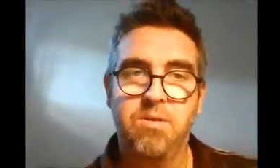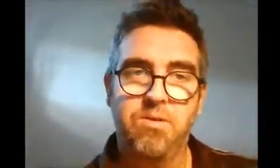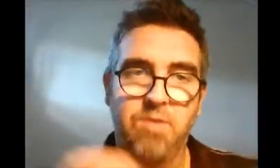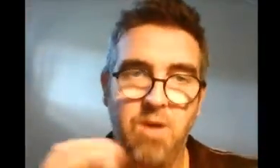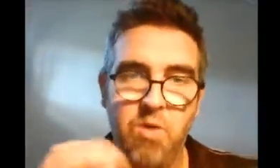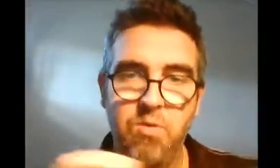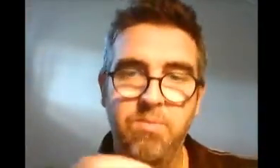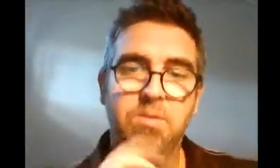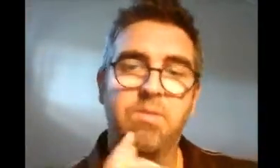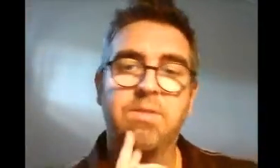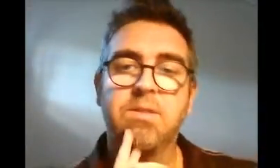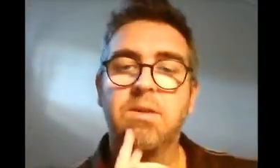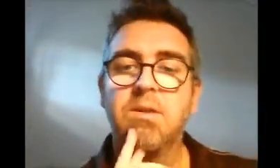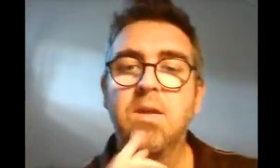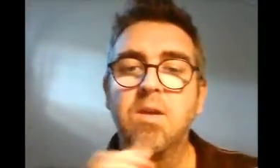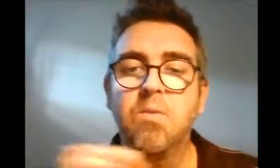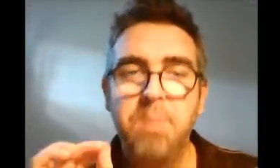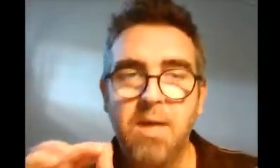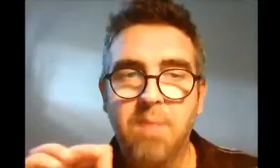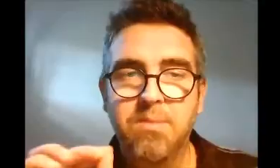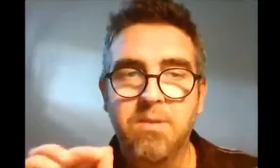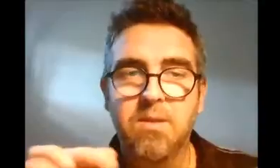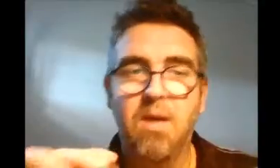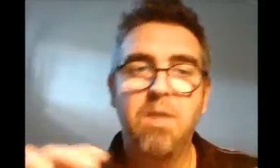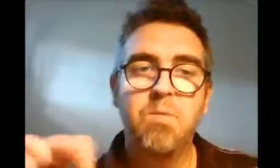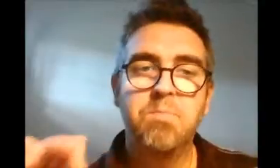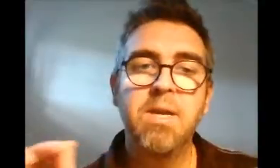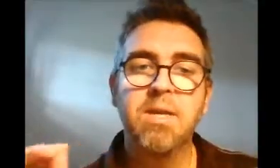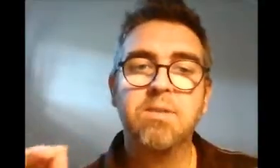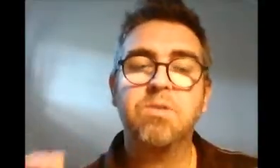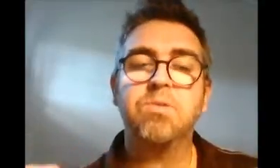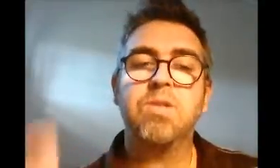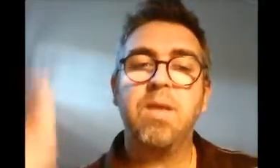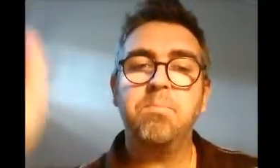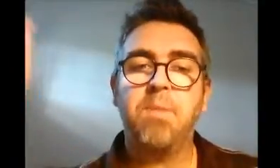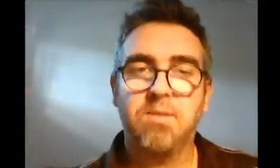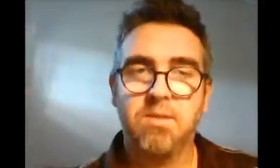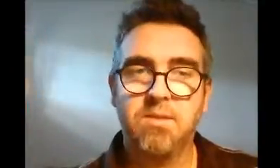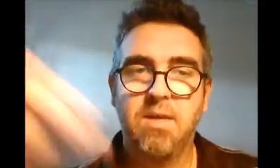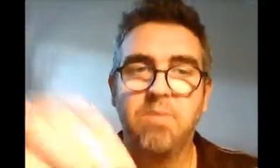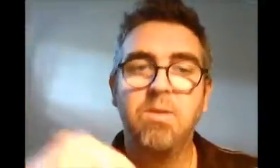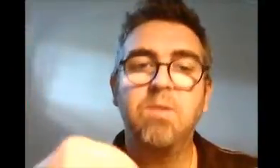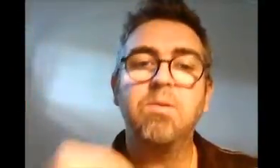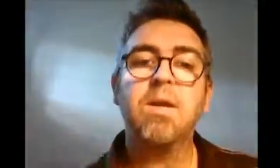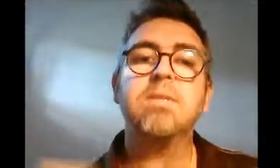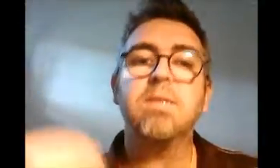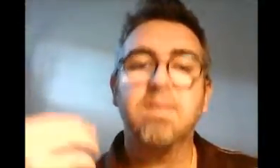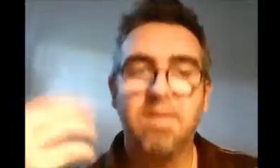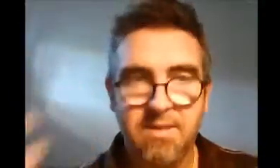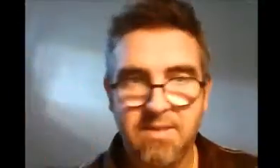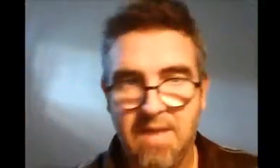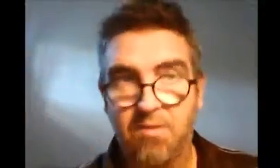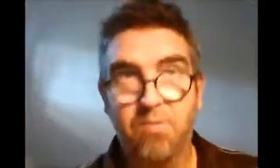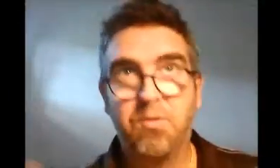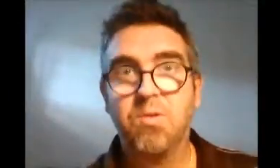so the own luminosity of a star. We pick up the star and we bring it to 10 parsecs, and we look at it now. Of course, this